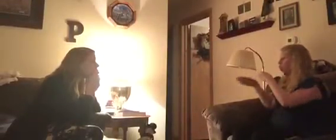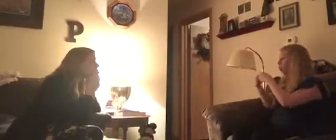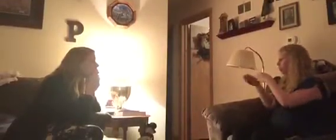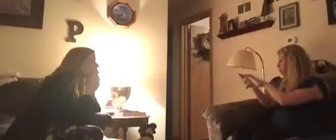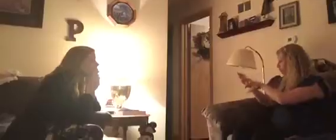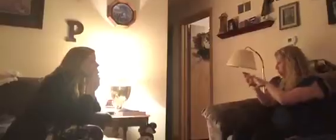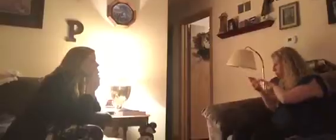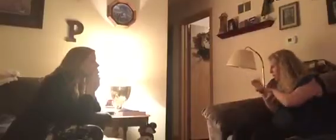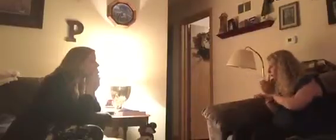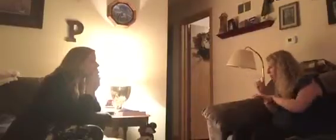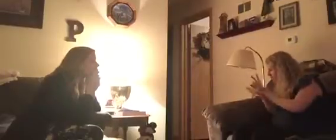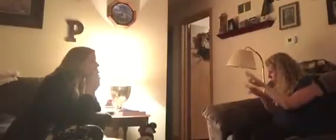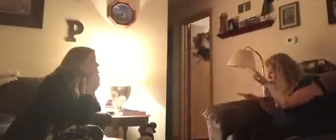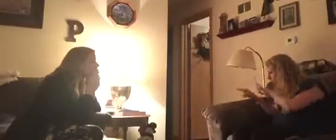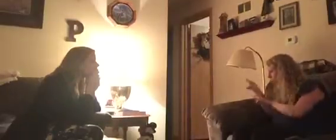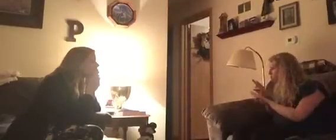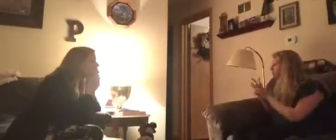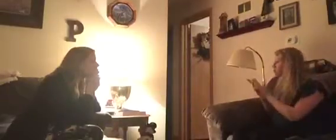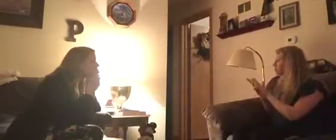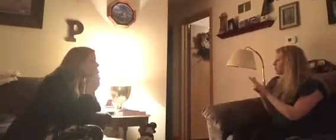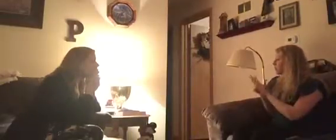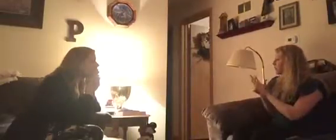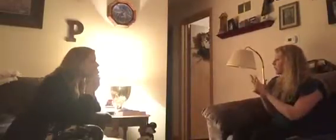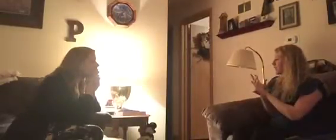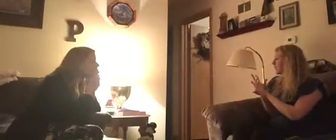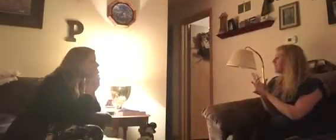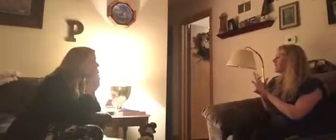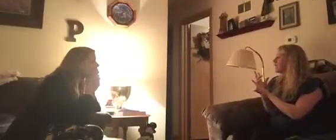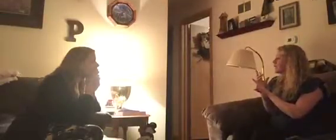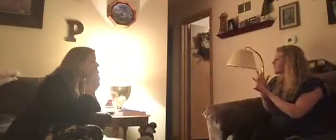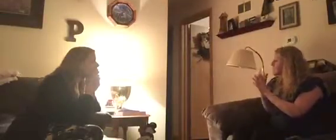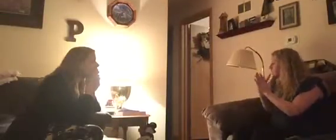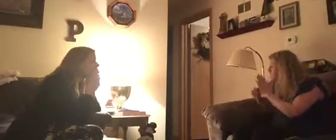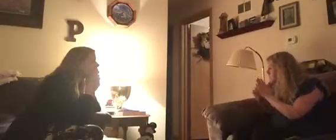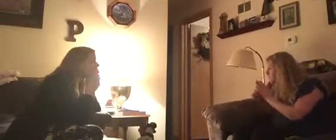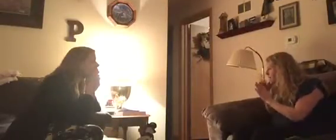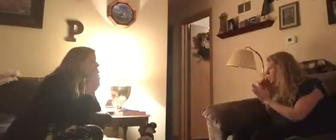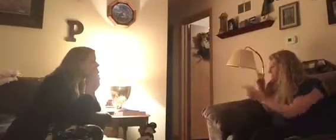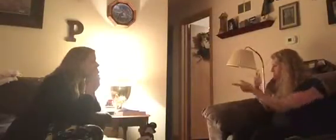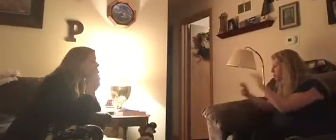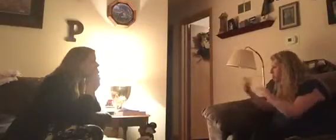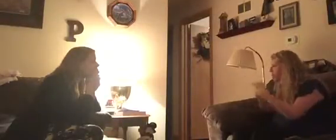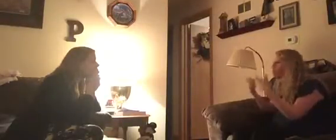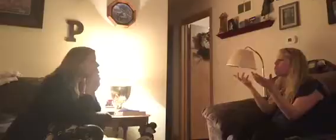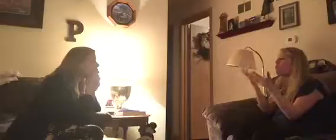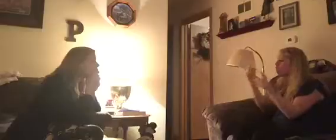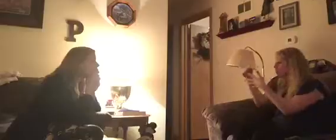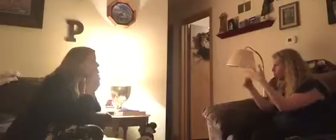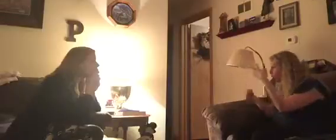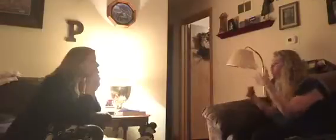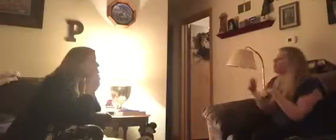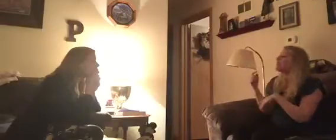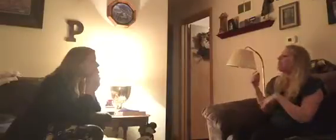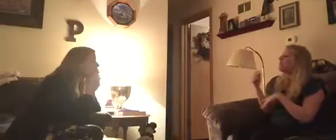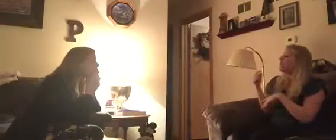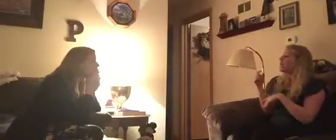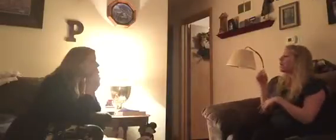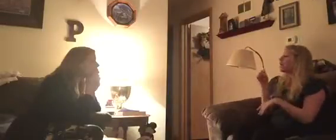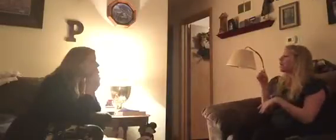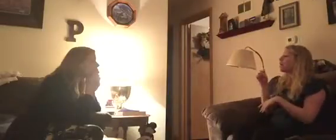to make sure that and see what needs to be replaced or not. As far as hail damage, a lot of times what we'll do is replace